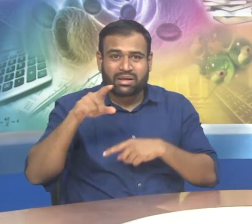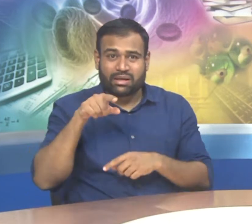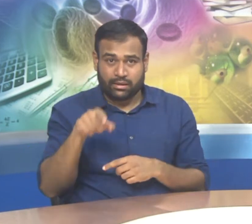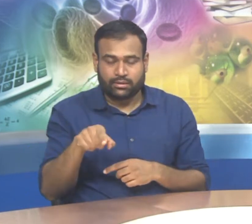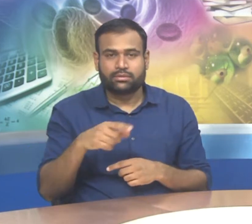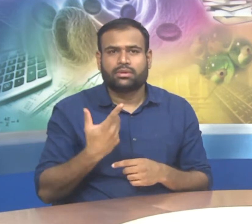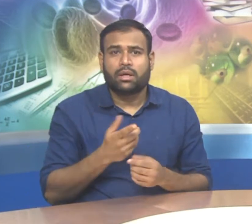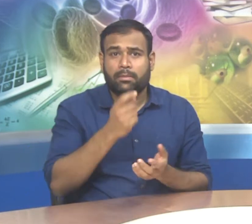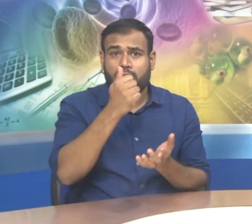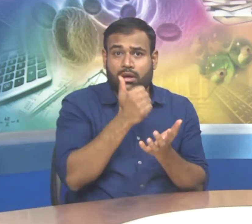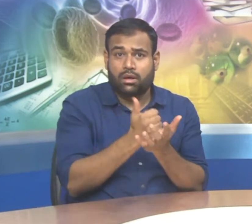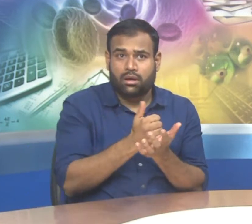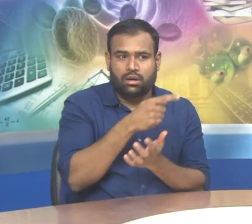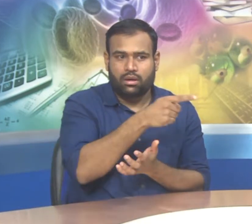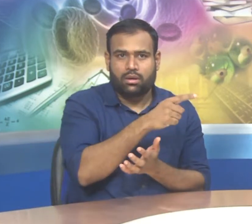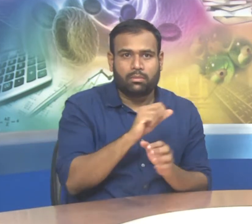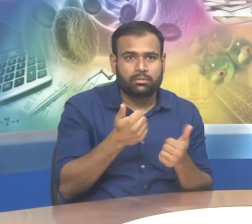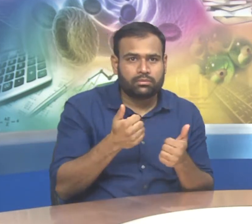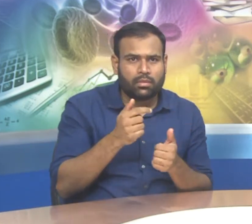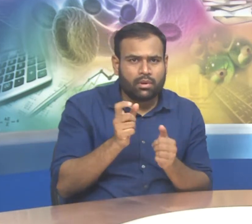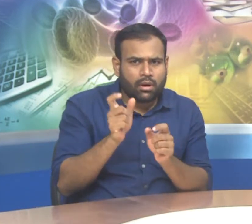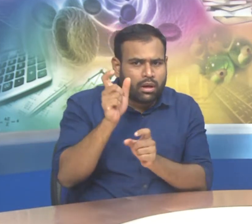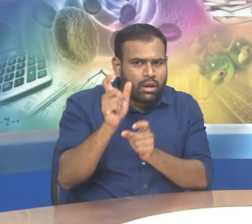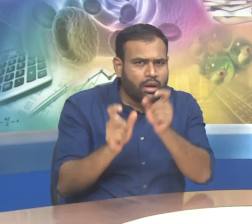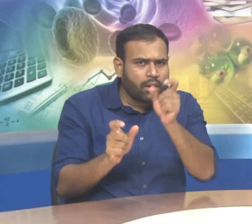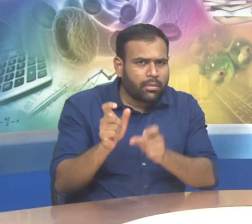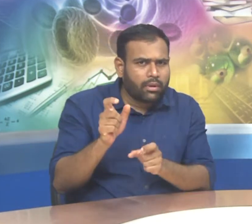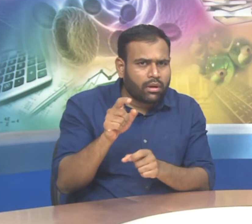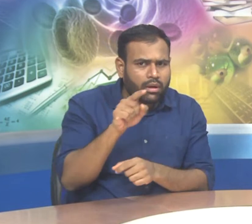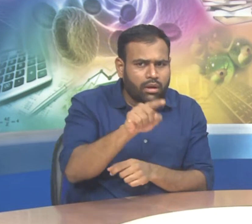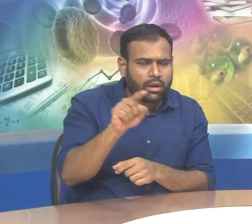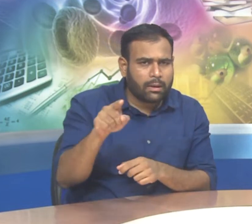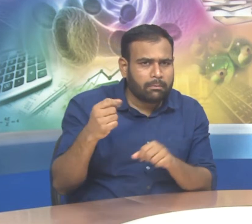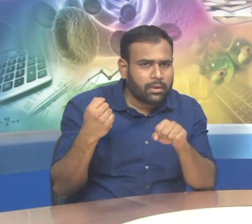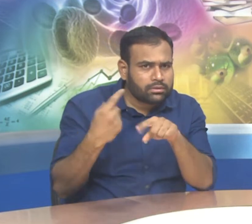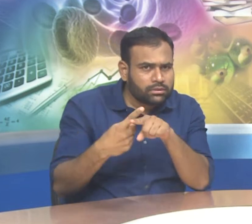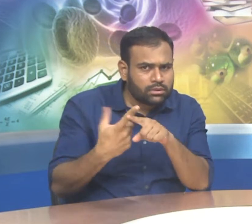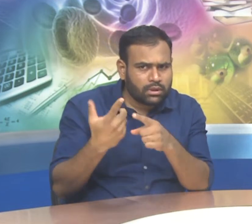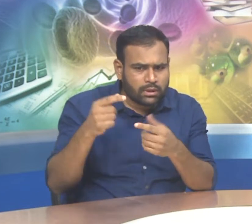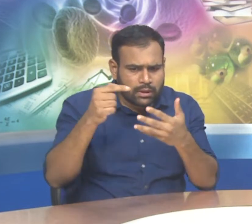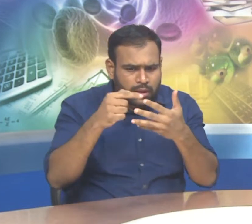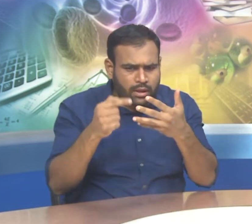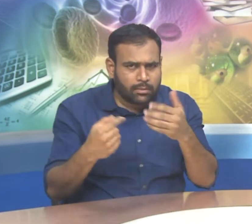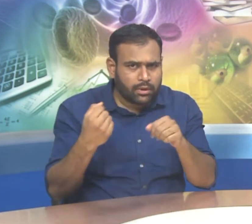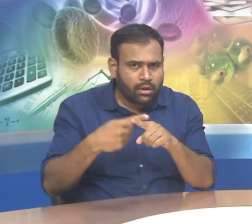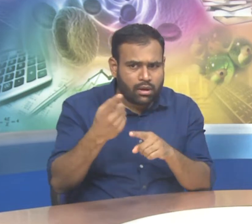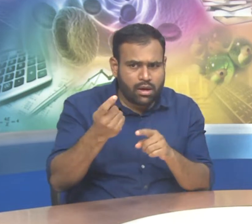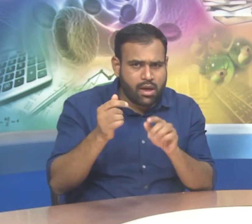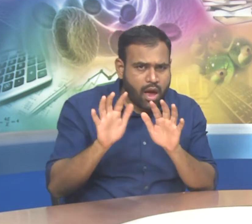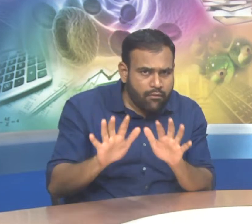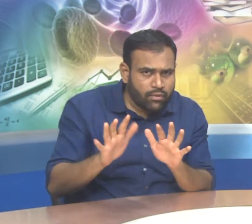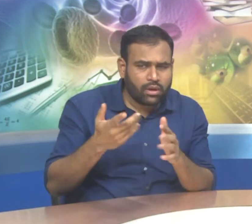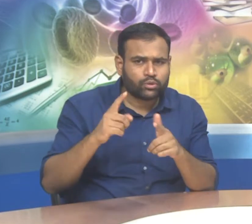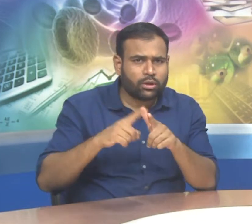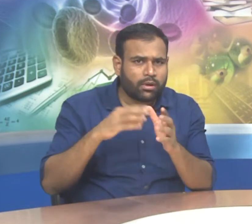about in terms of clients, then we can understand it this